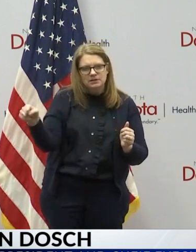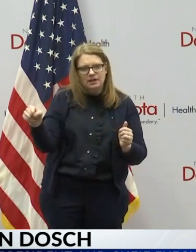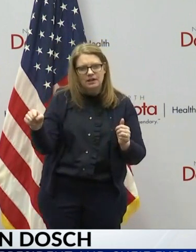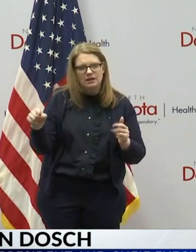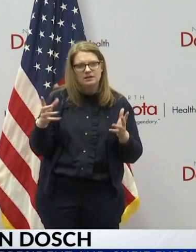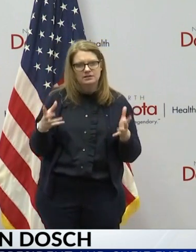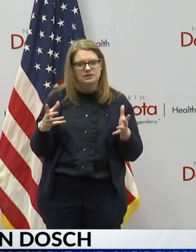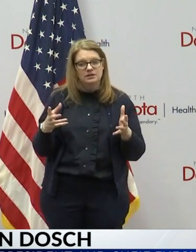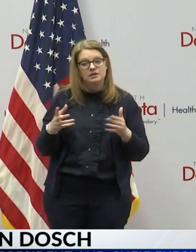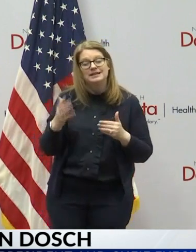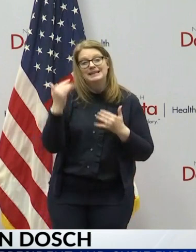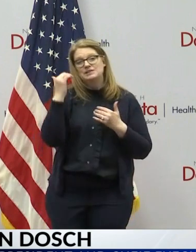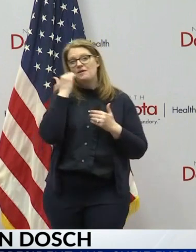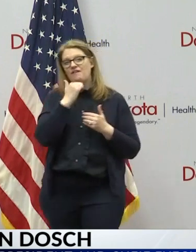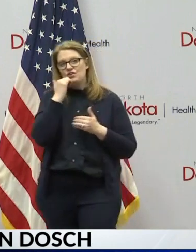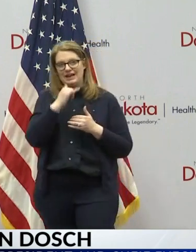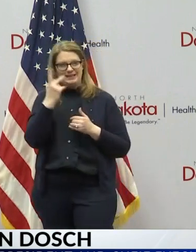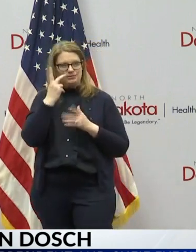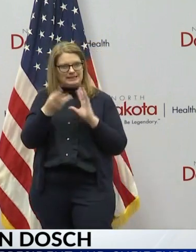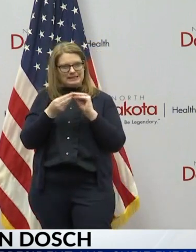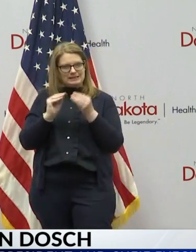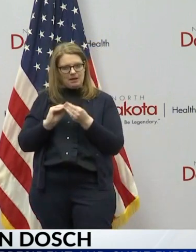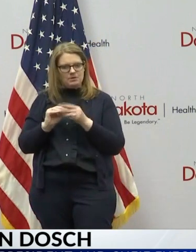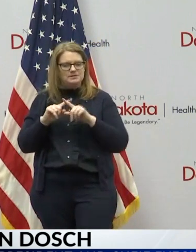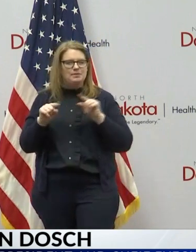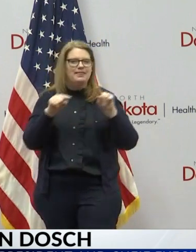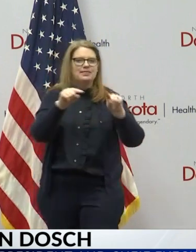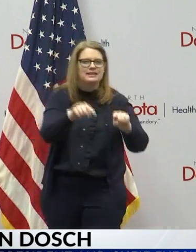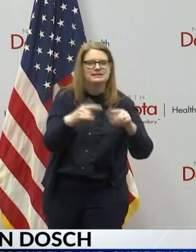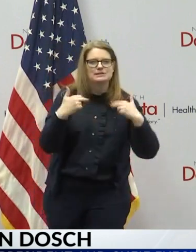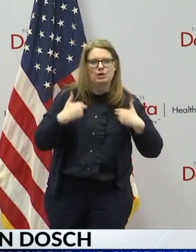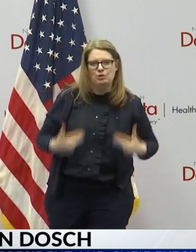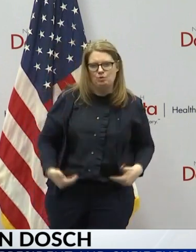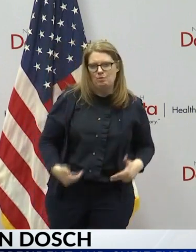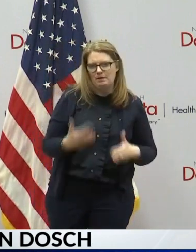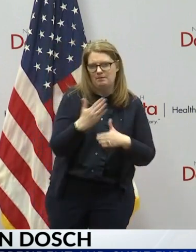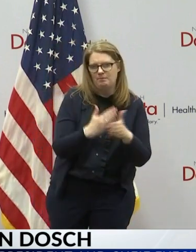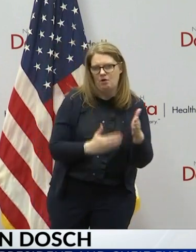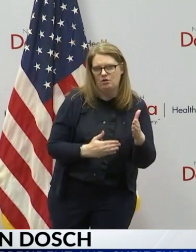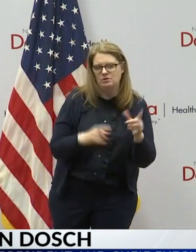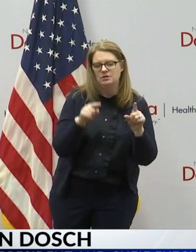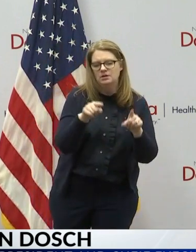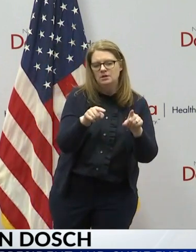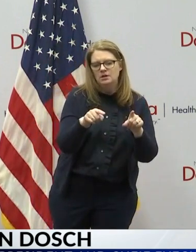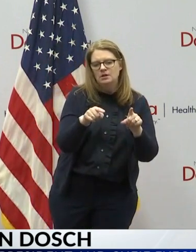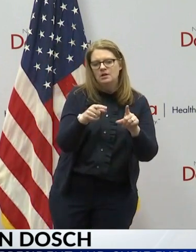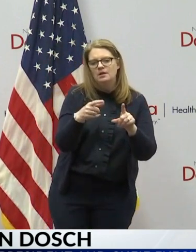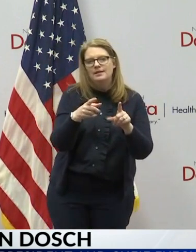of the numbers that you see every day. These are individuals that are making personal